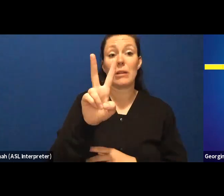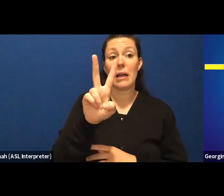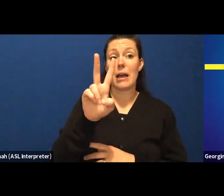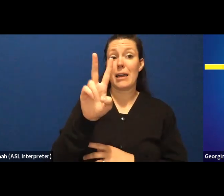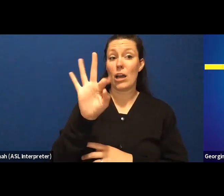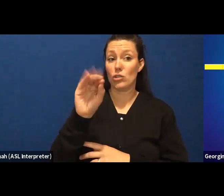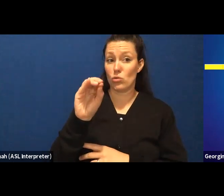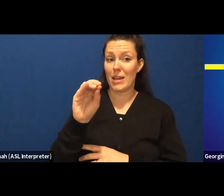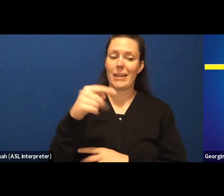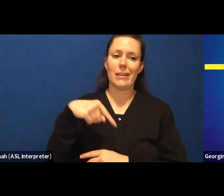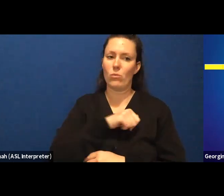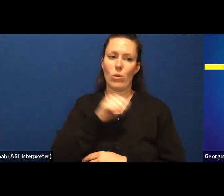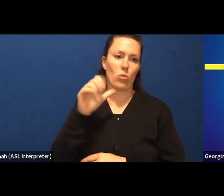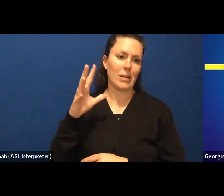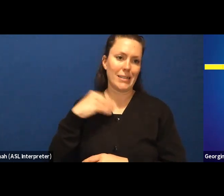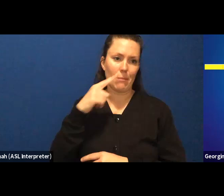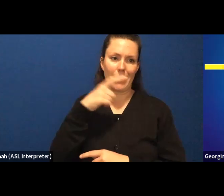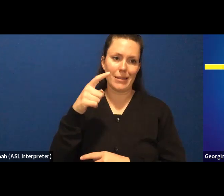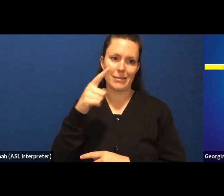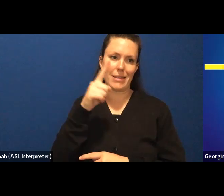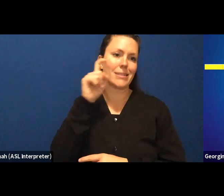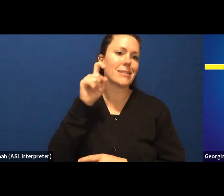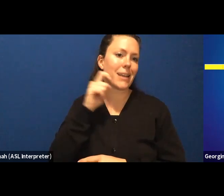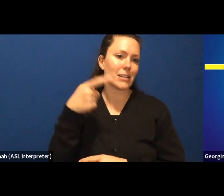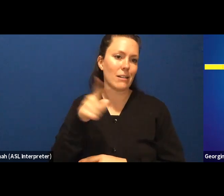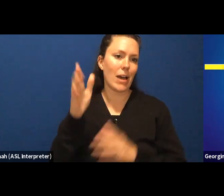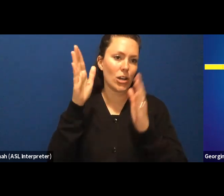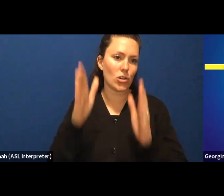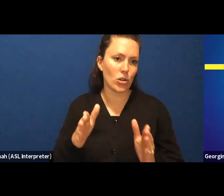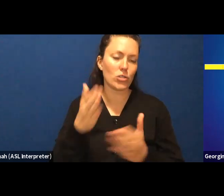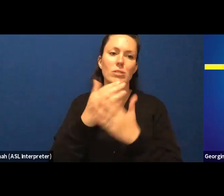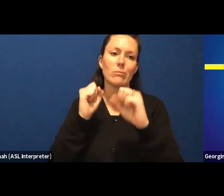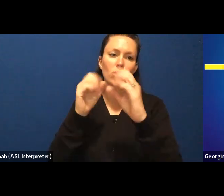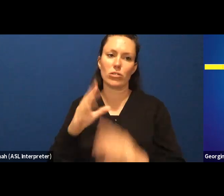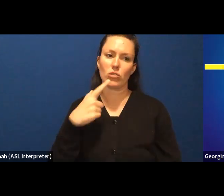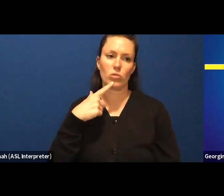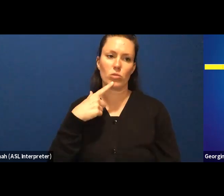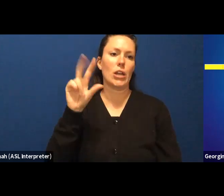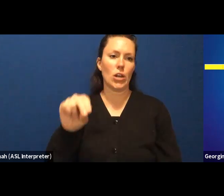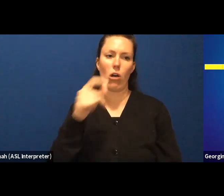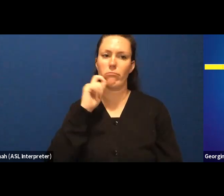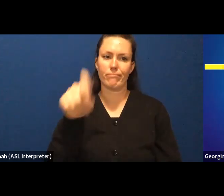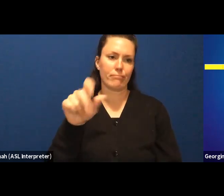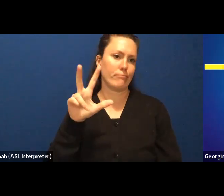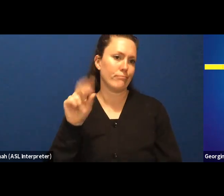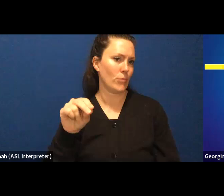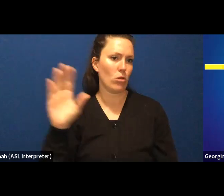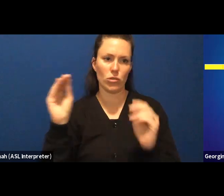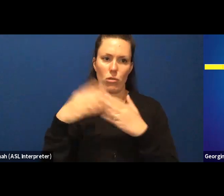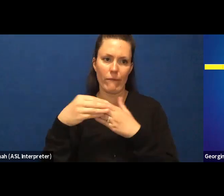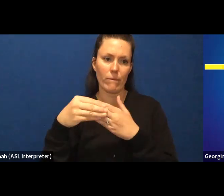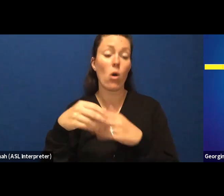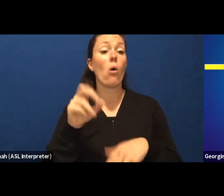sex offender and I have families in the shelter. Or it might be that, it's only a